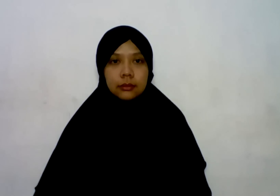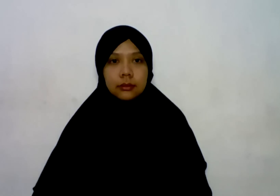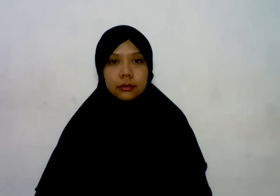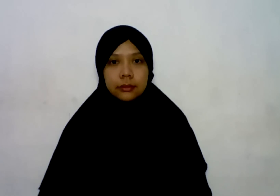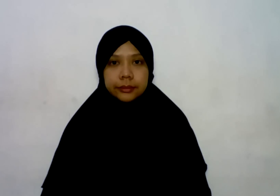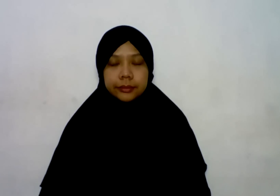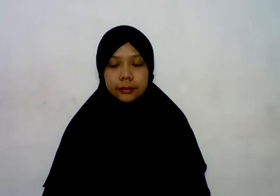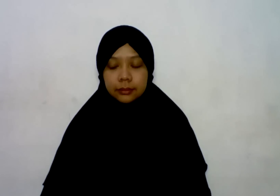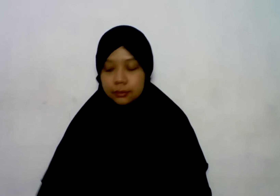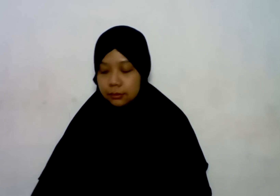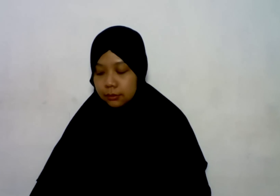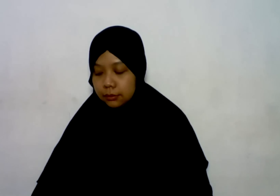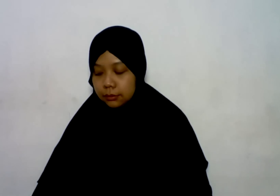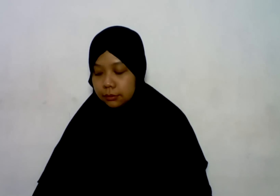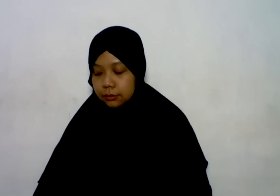And then after that,